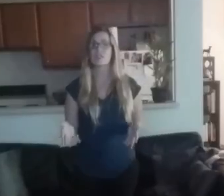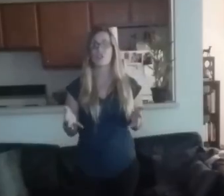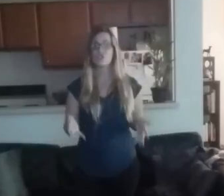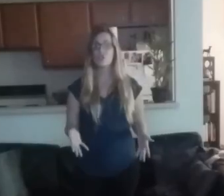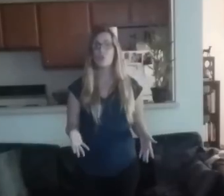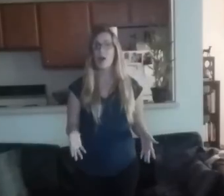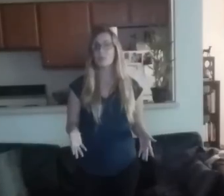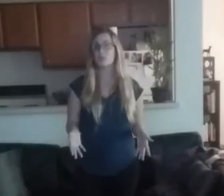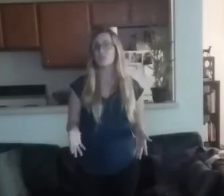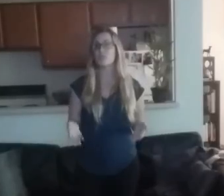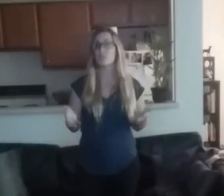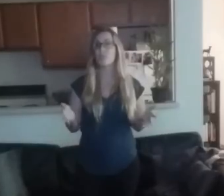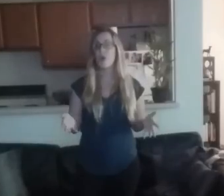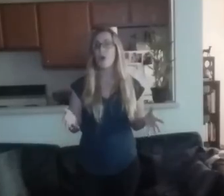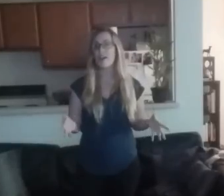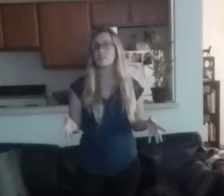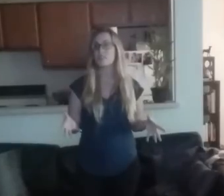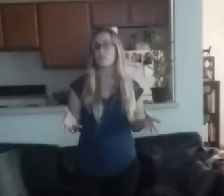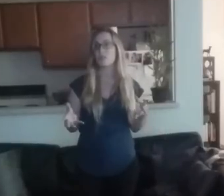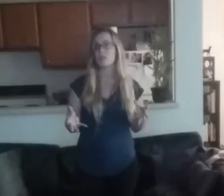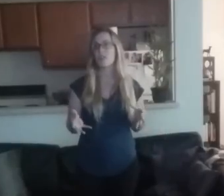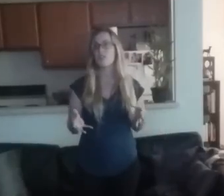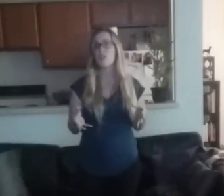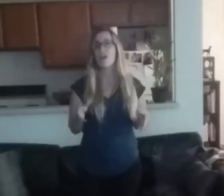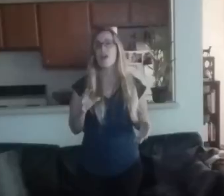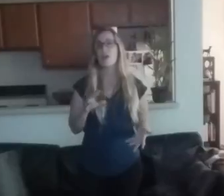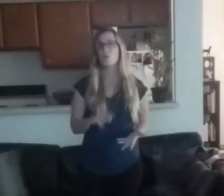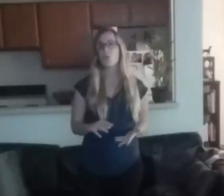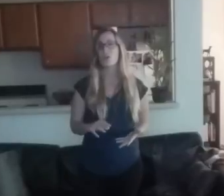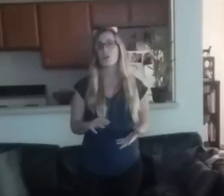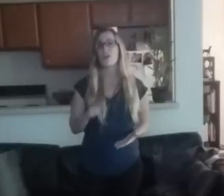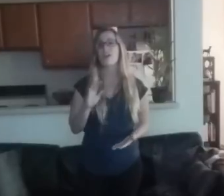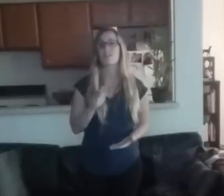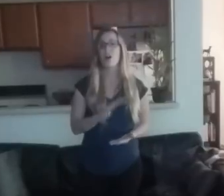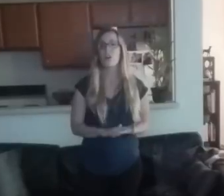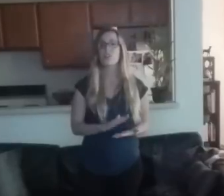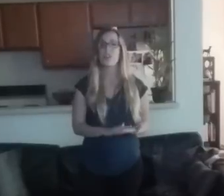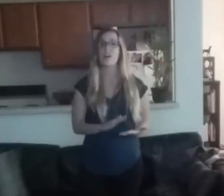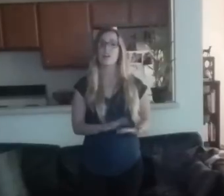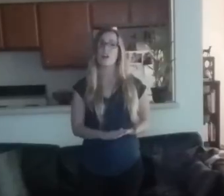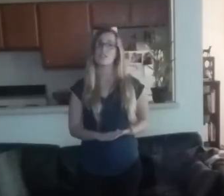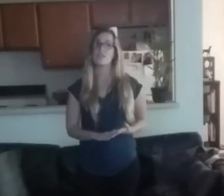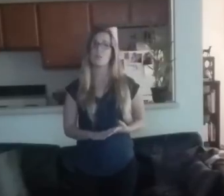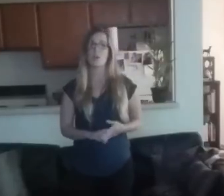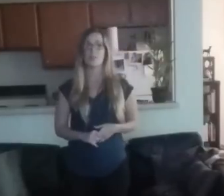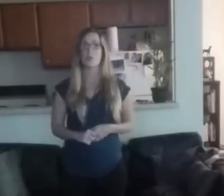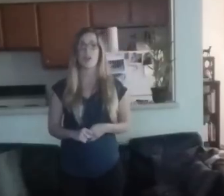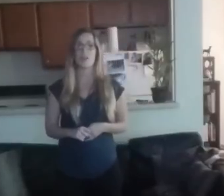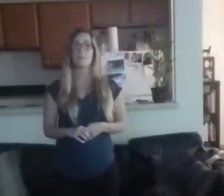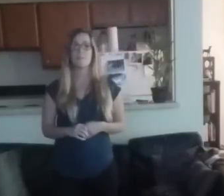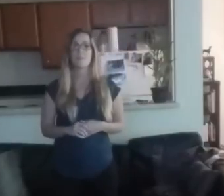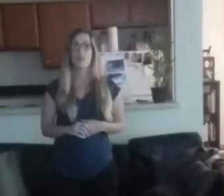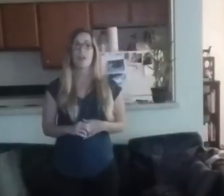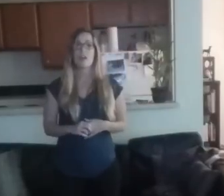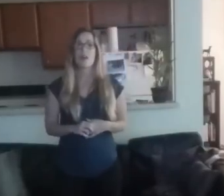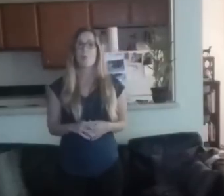are two options to proactively relieve and work at the underlying cause of the muscle pain.